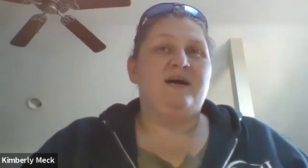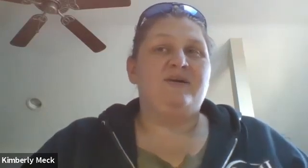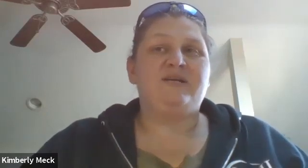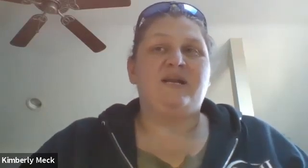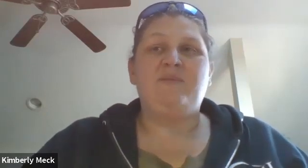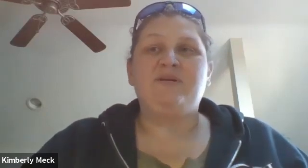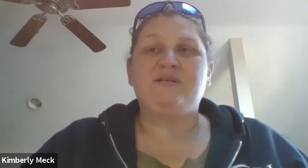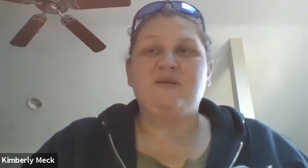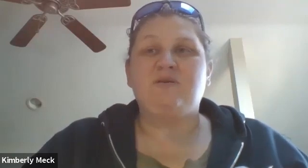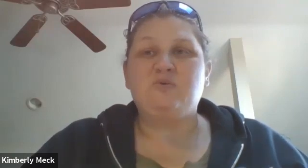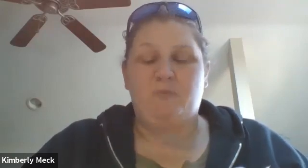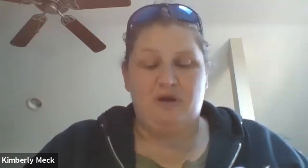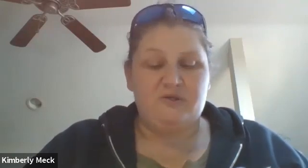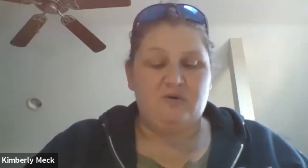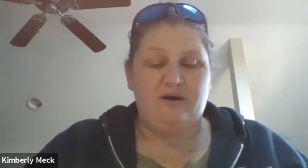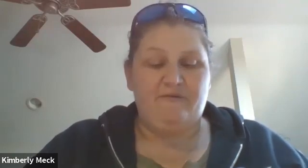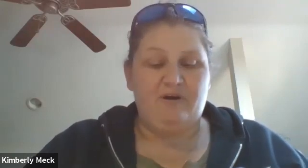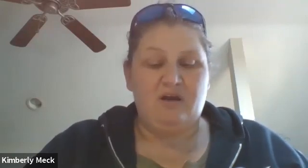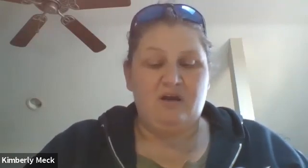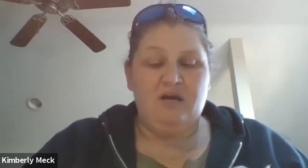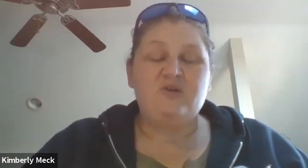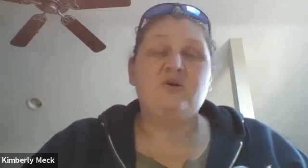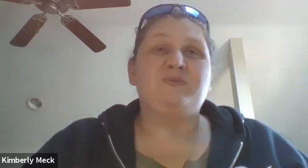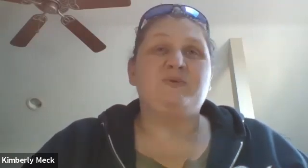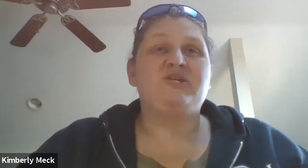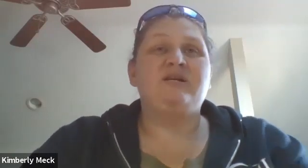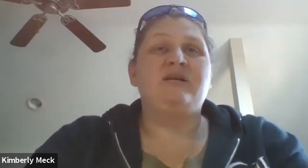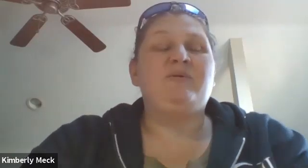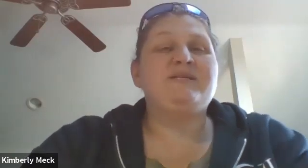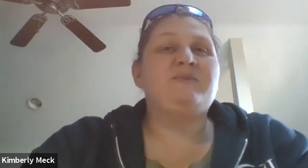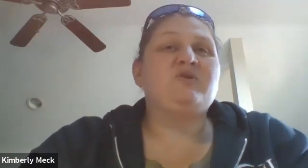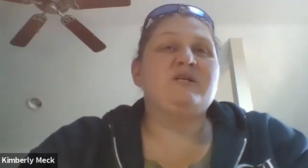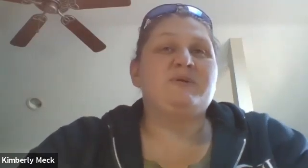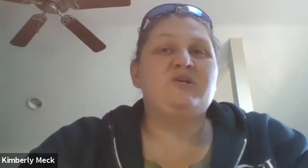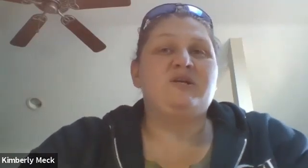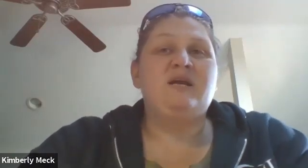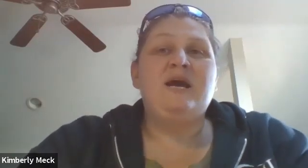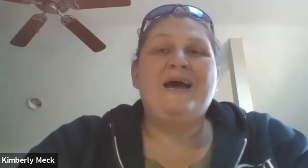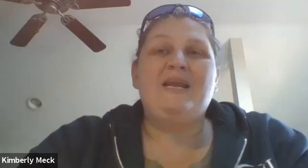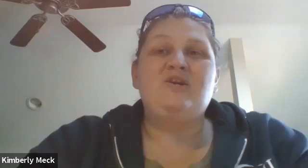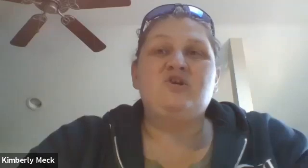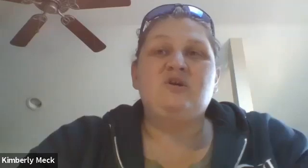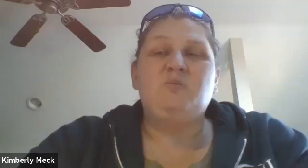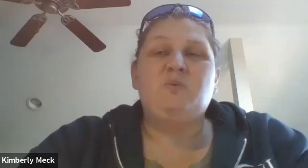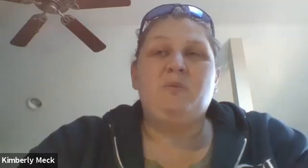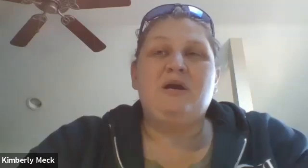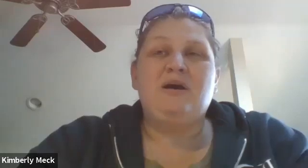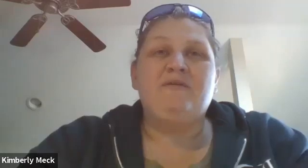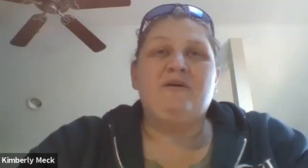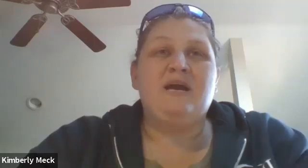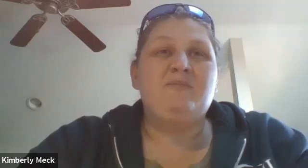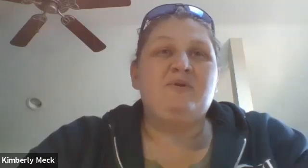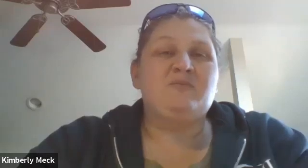KCDC Understanding Ableism series will be also covering transportation, ableism and transportation. And in June, we